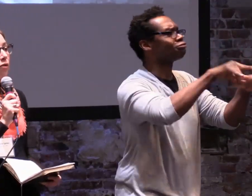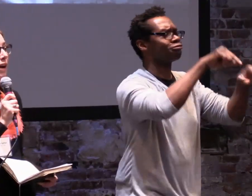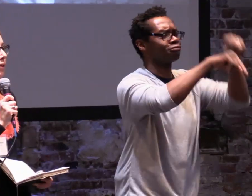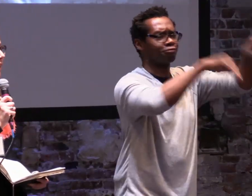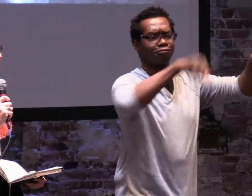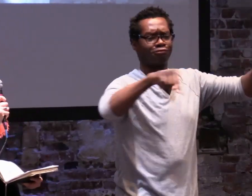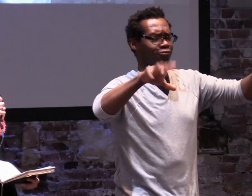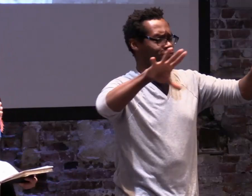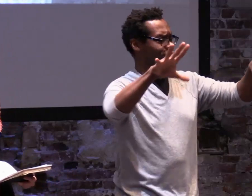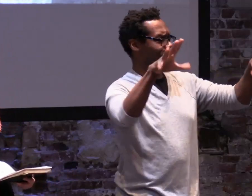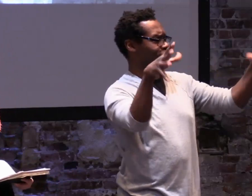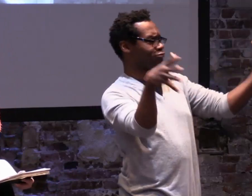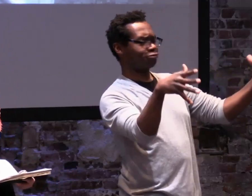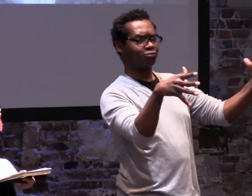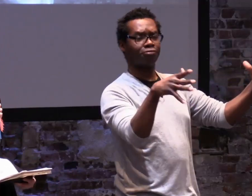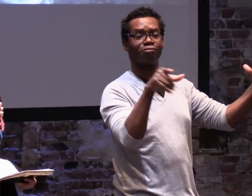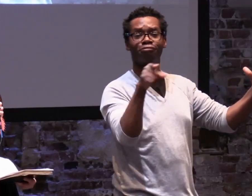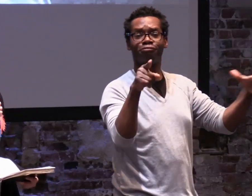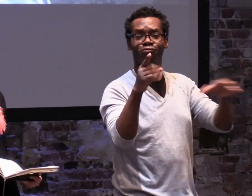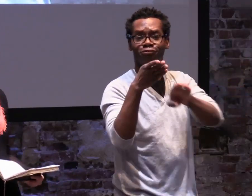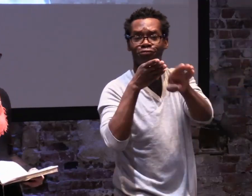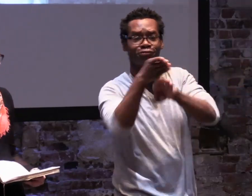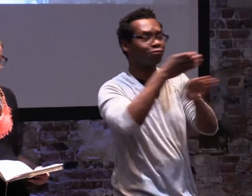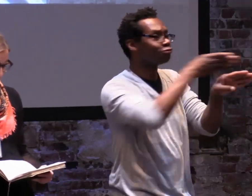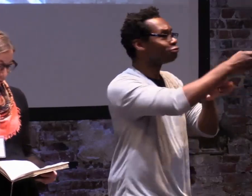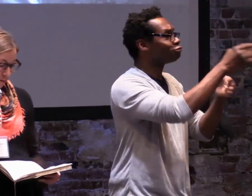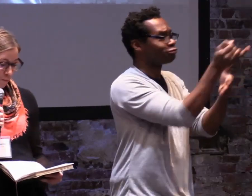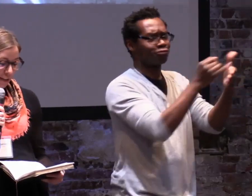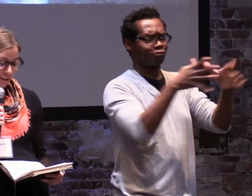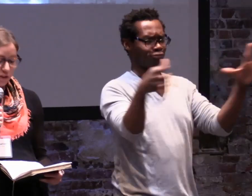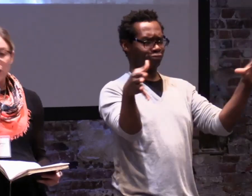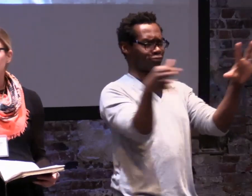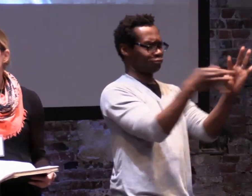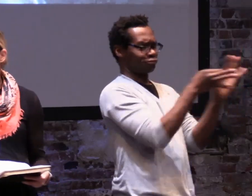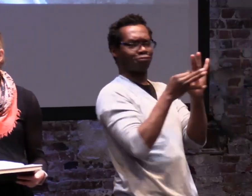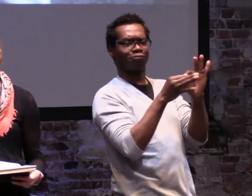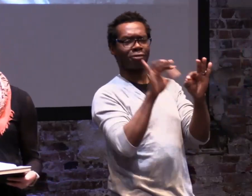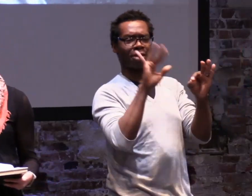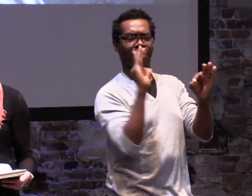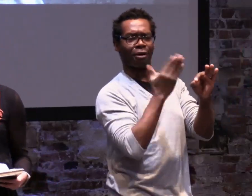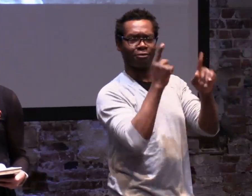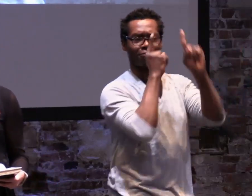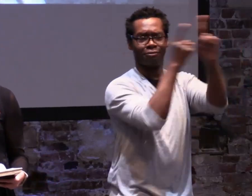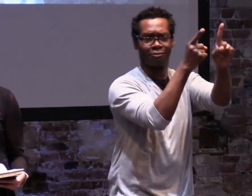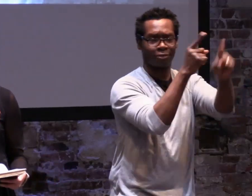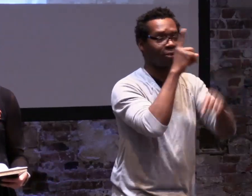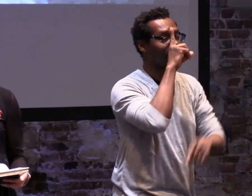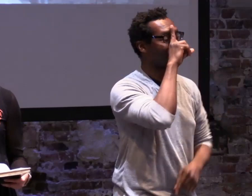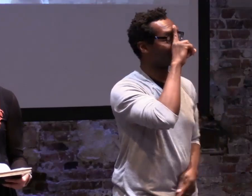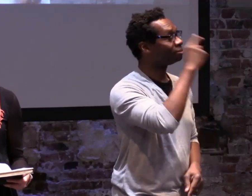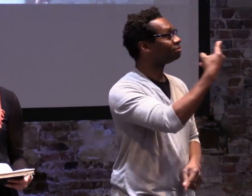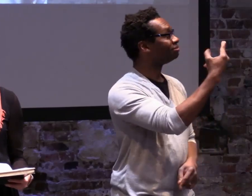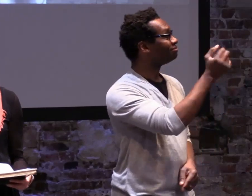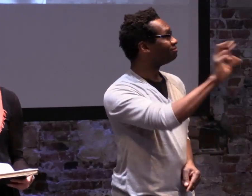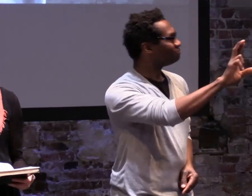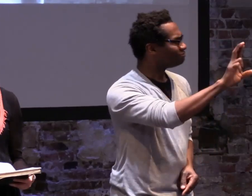HowlRound is organized as a commons, which is a social structure that invites